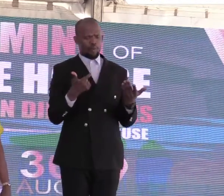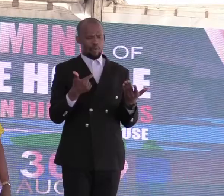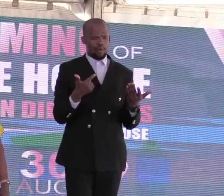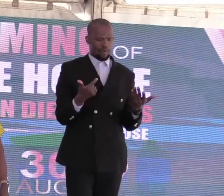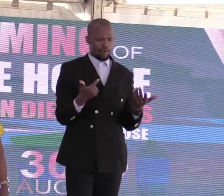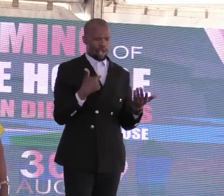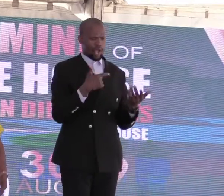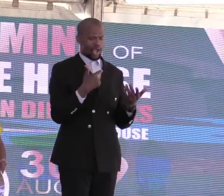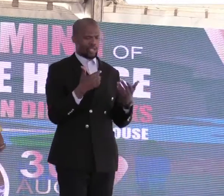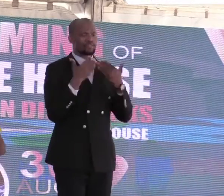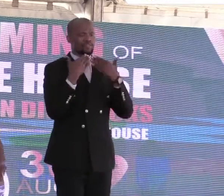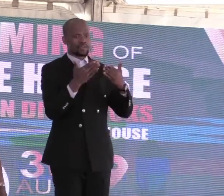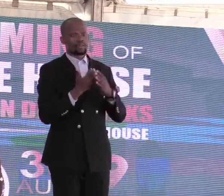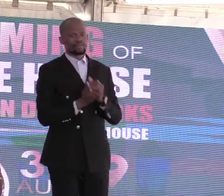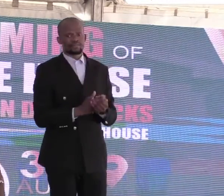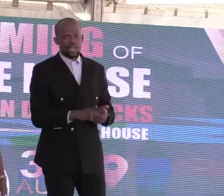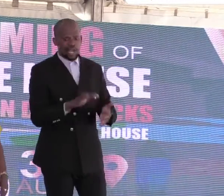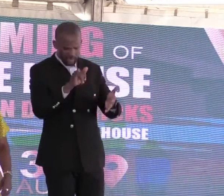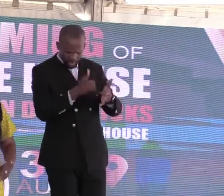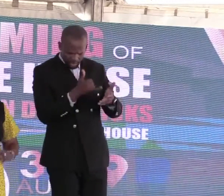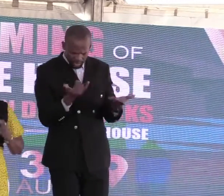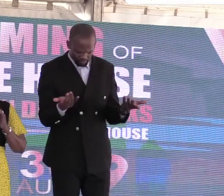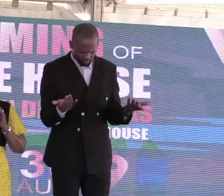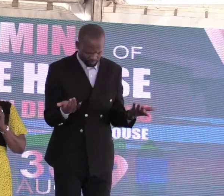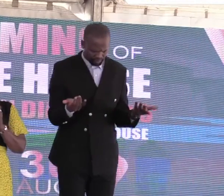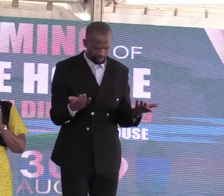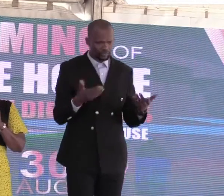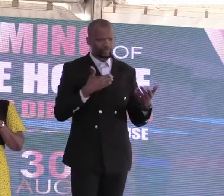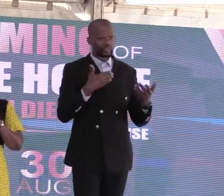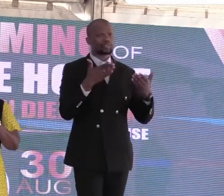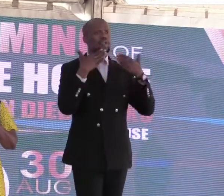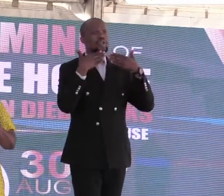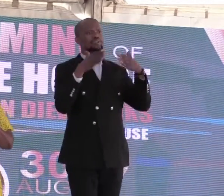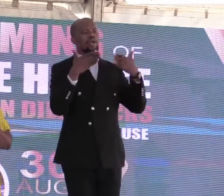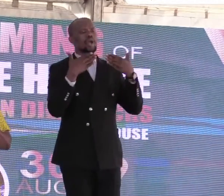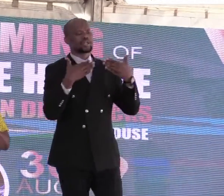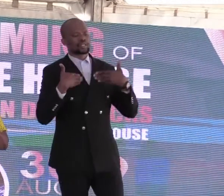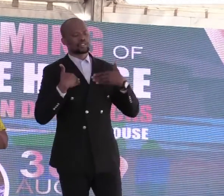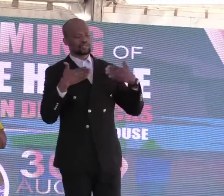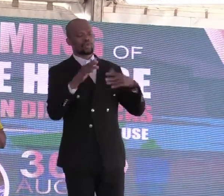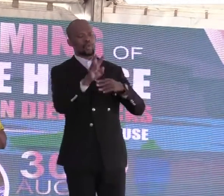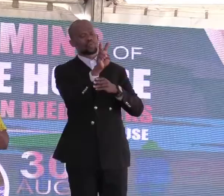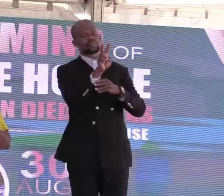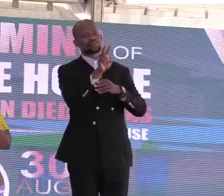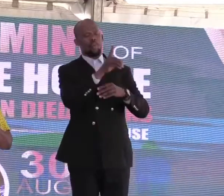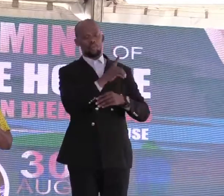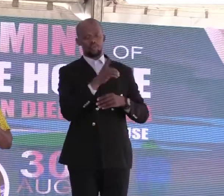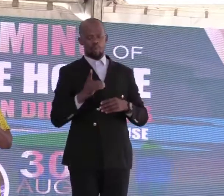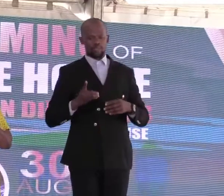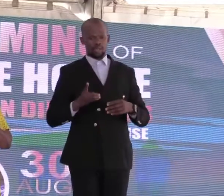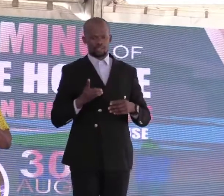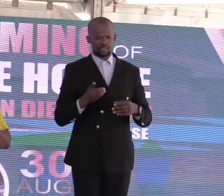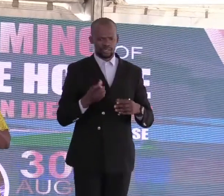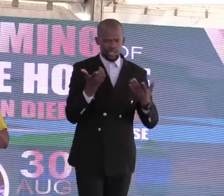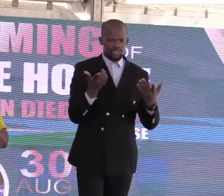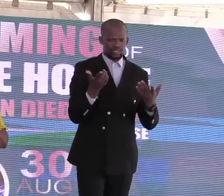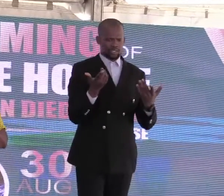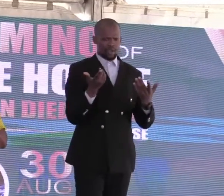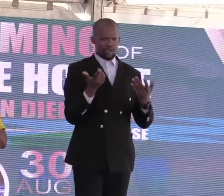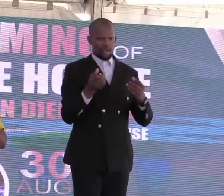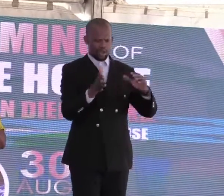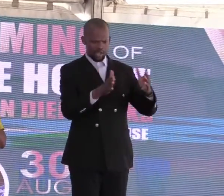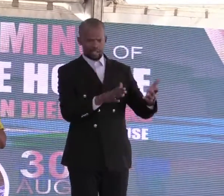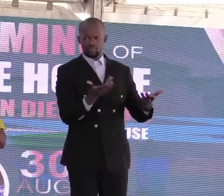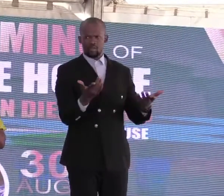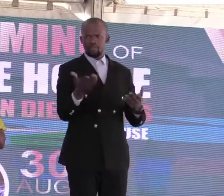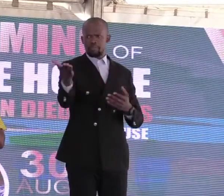with thanking, just to introduce the 2 daughters of my late sister. On